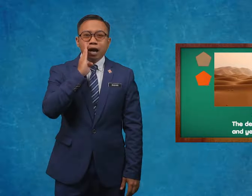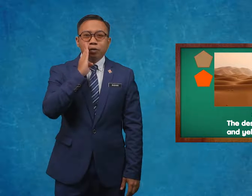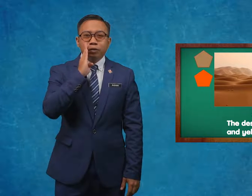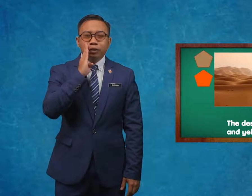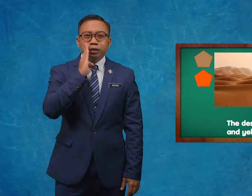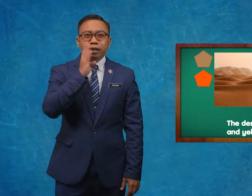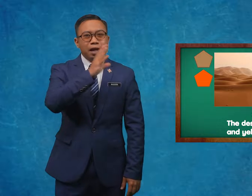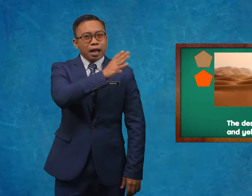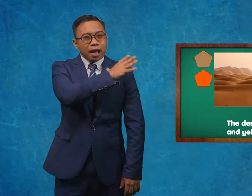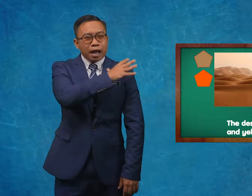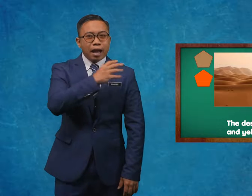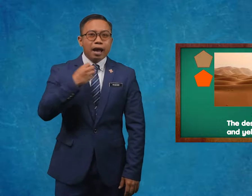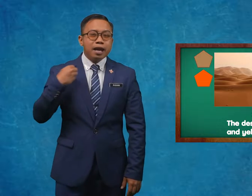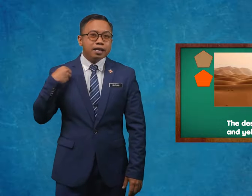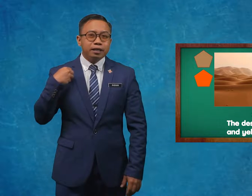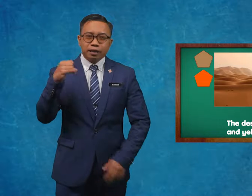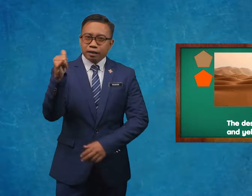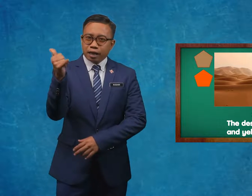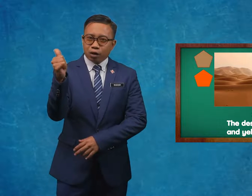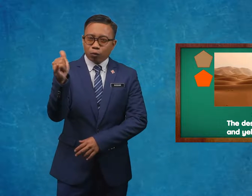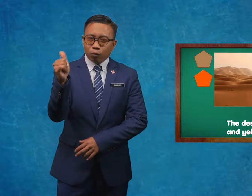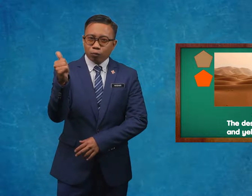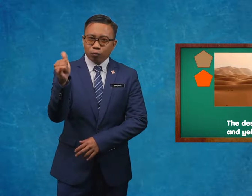Brown and yellow.